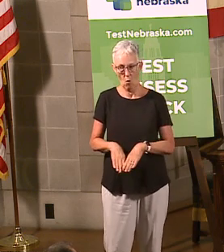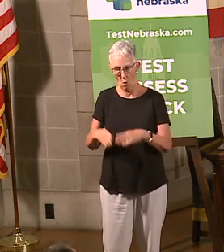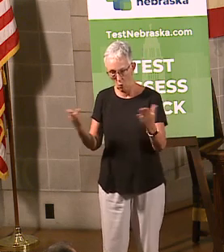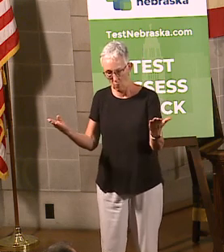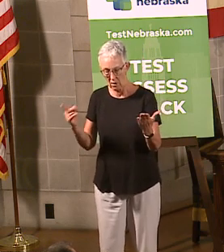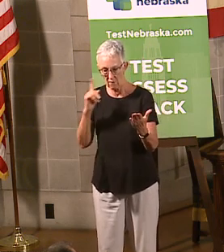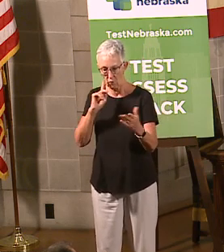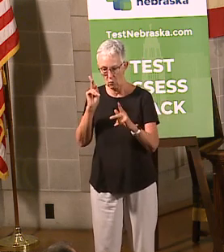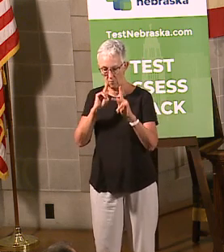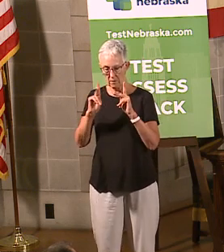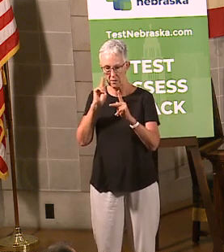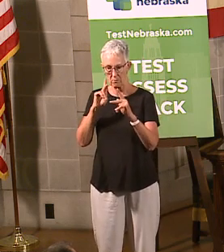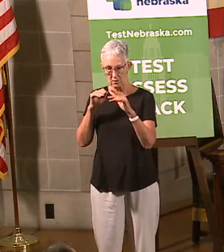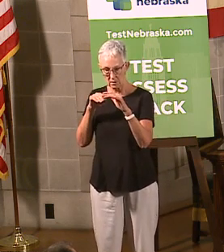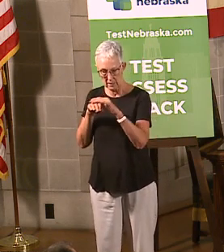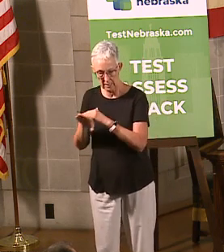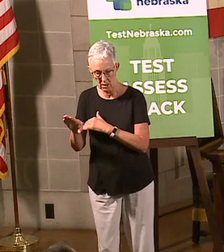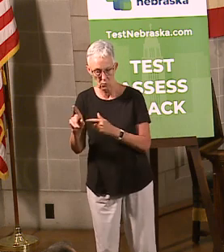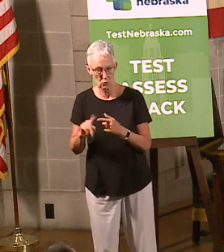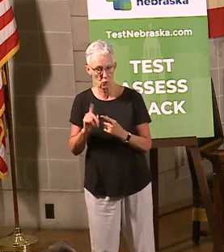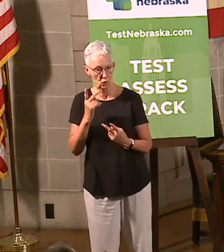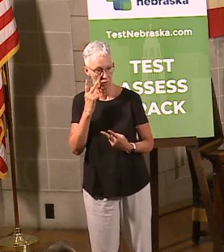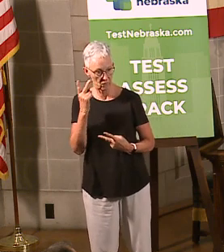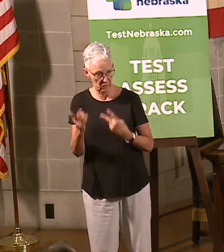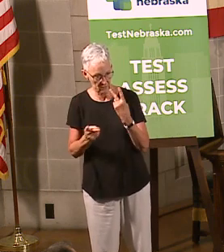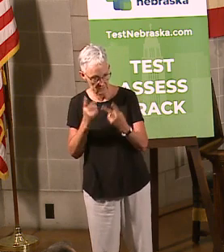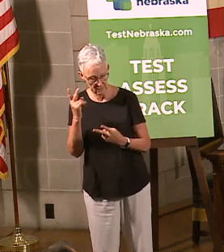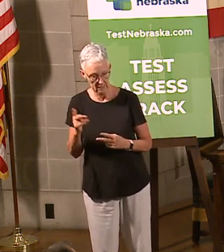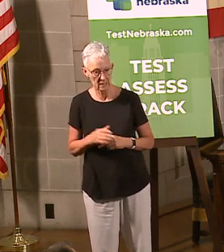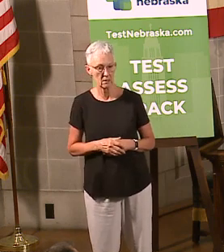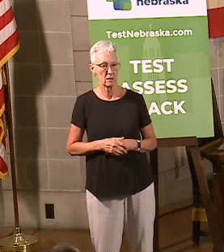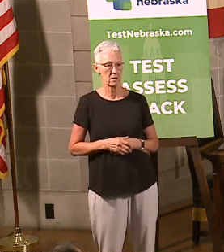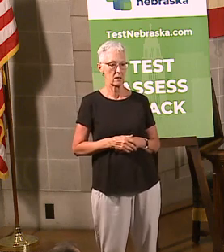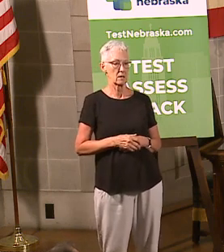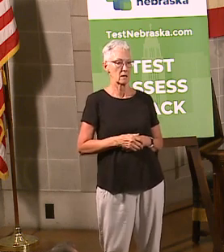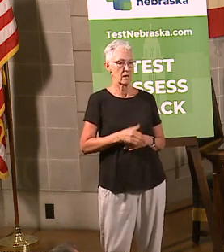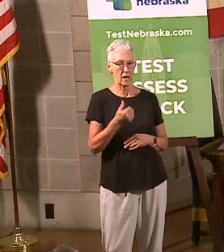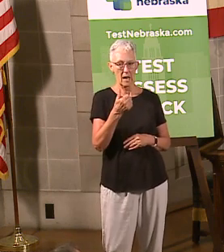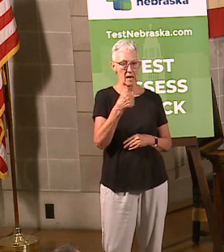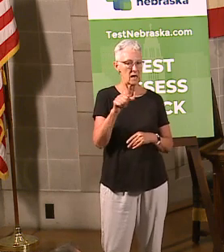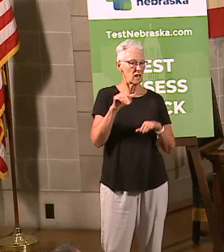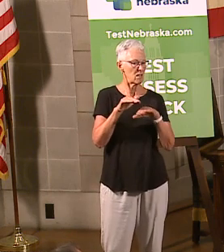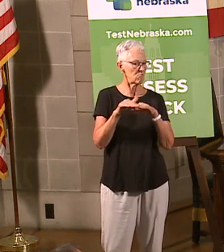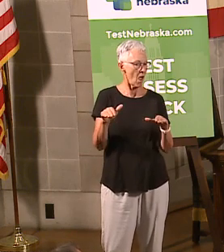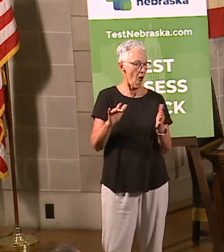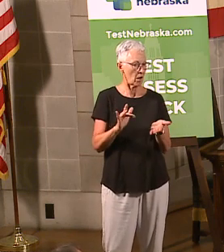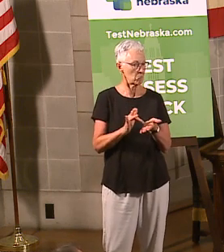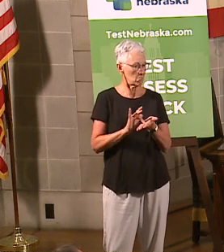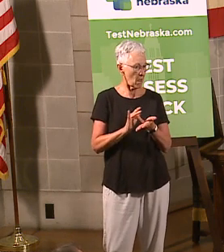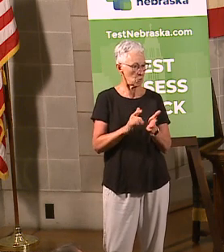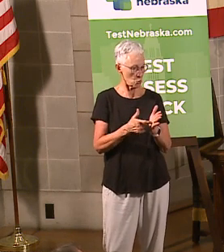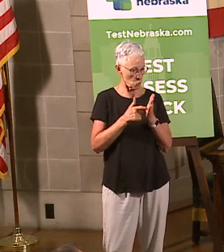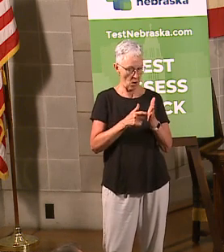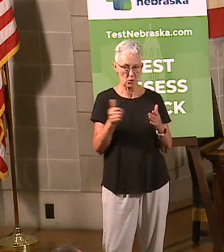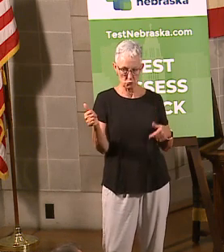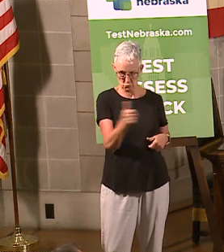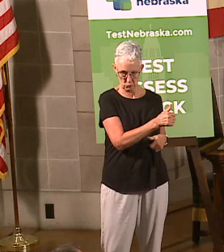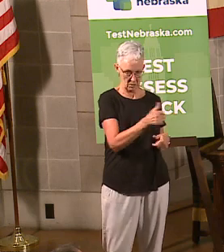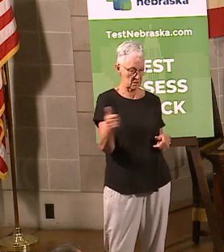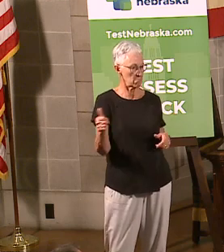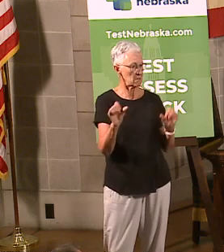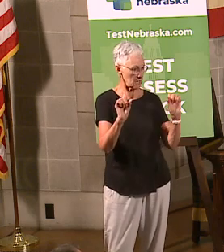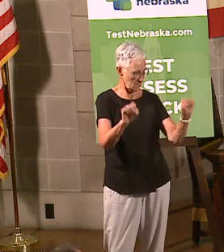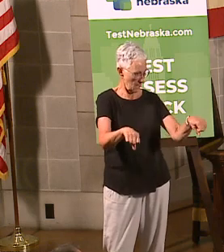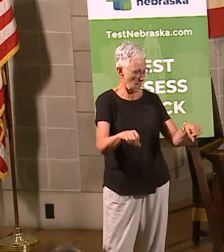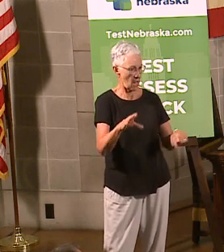of compassionate care situations, non-medically necessary trips, and it allows volunteers to start returning